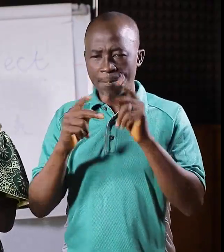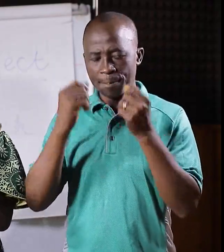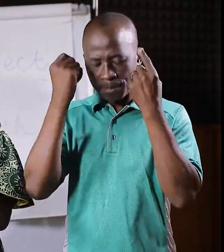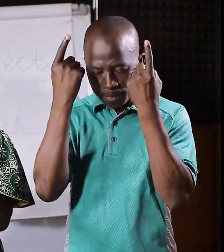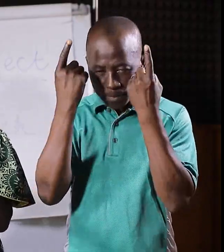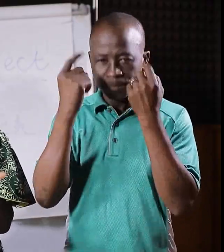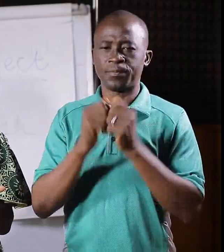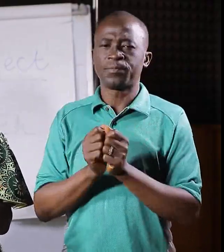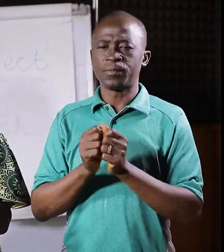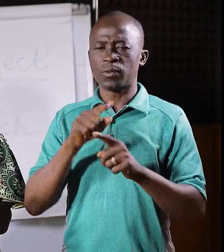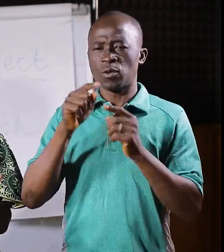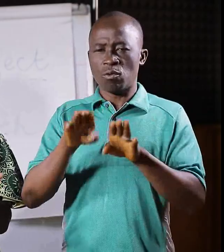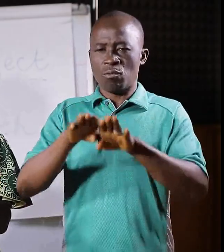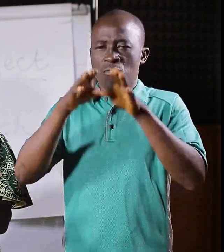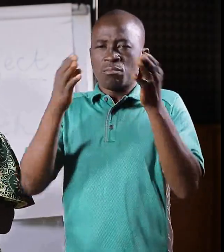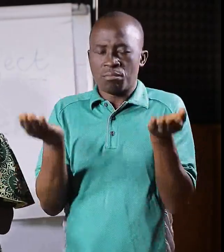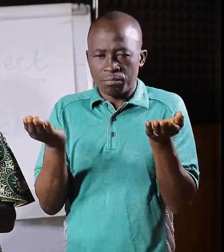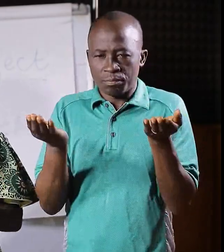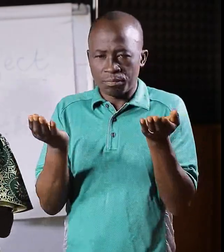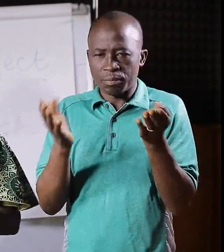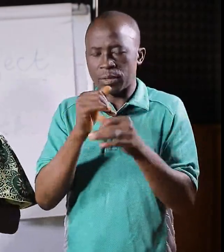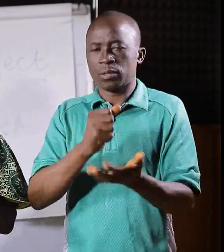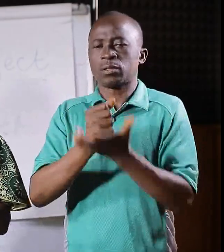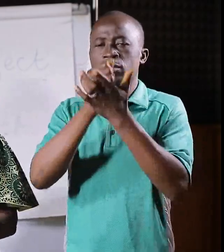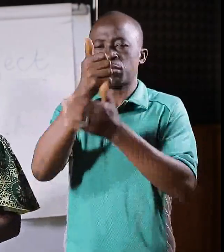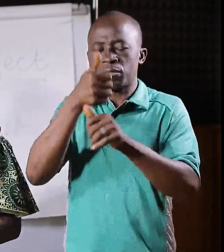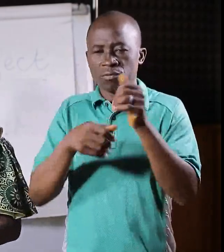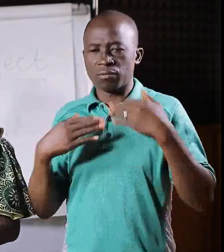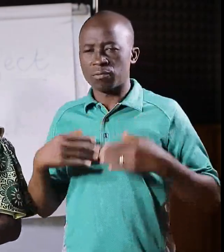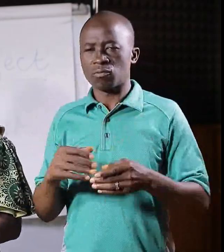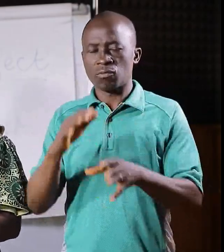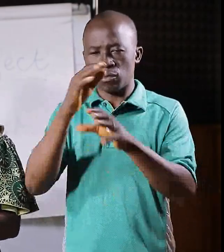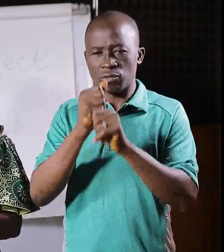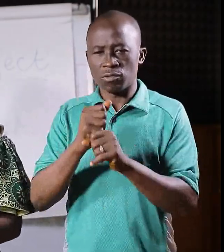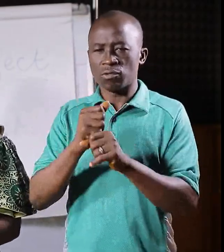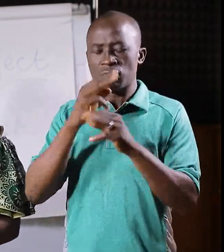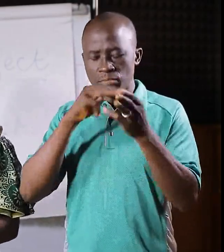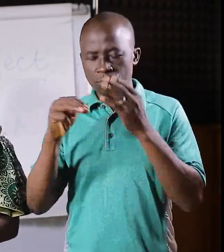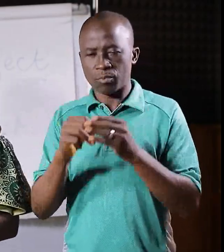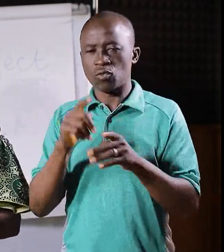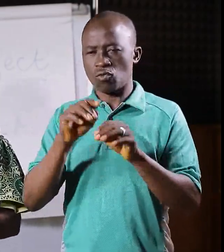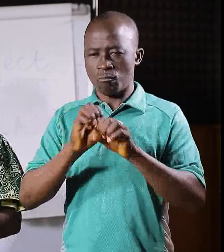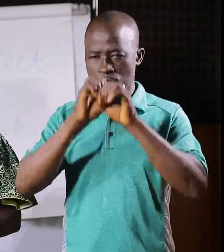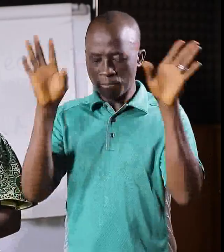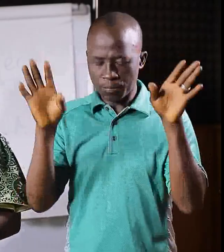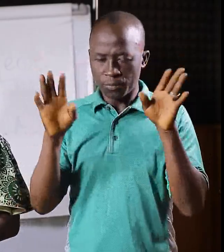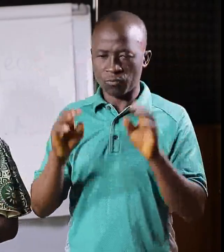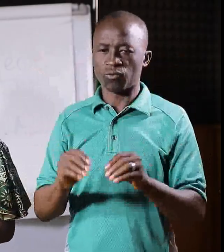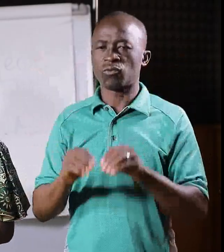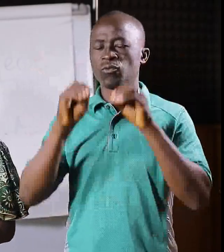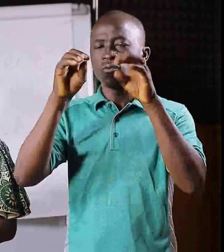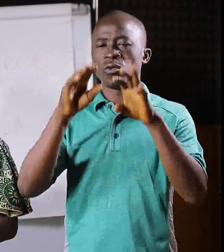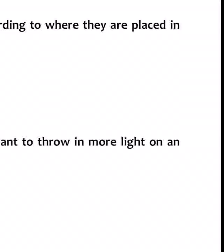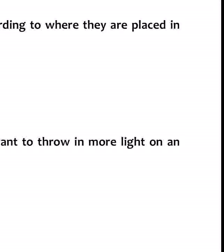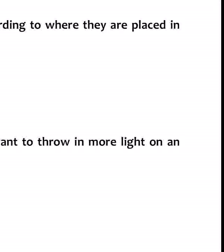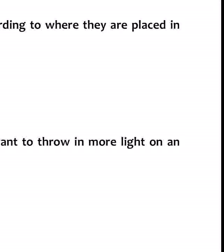want to open up and help everybody to get the message, you clarify. So you throw in more light on the